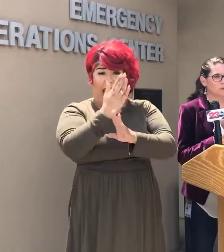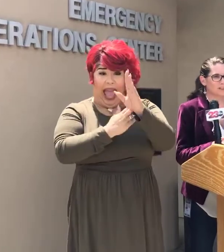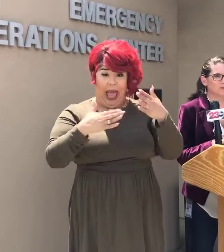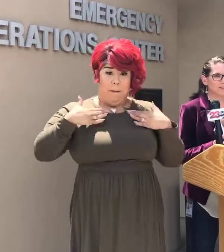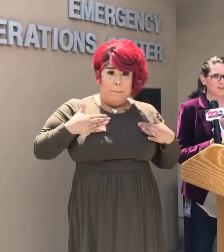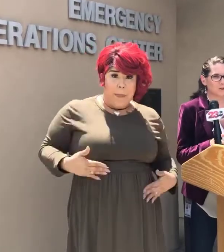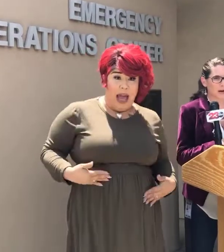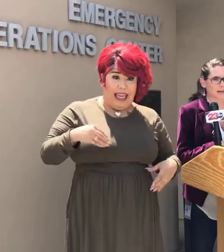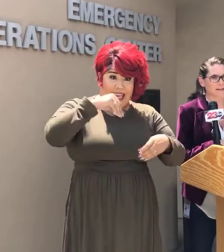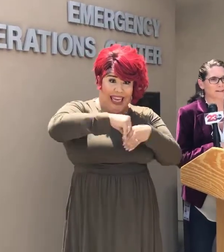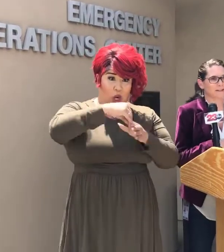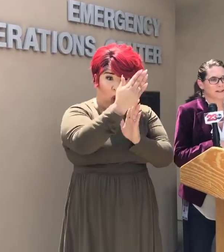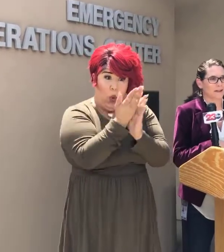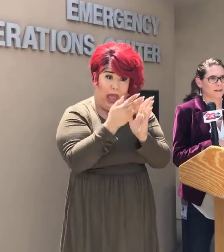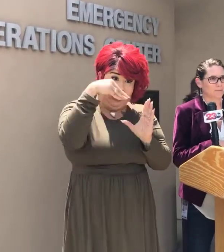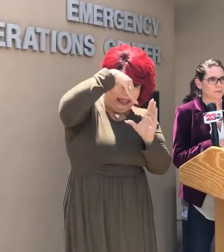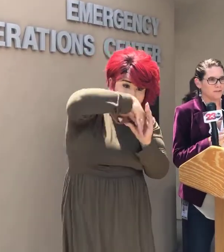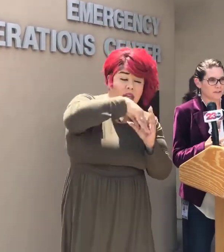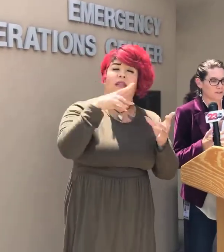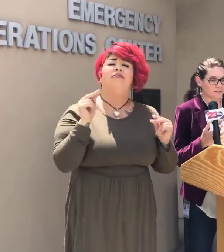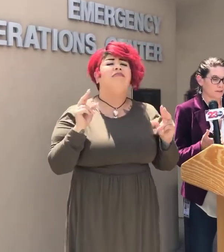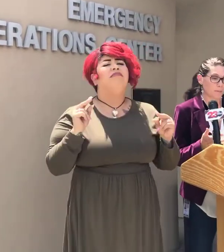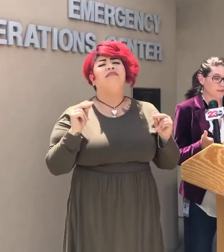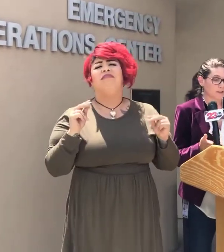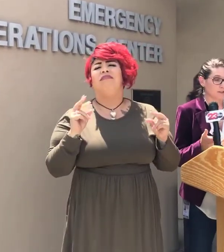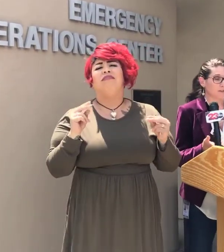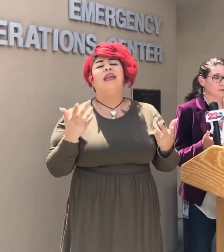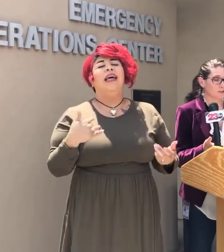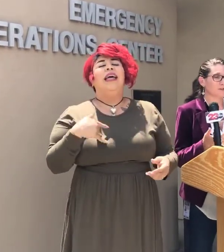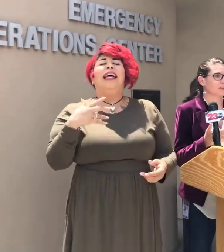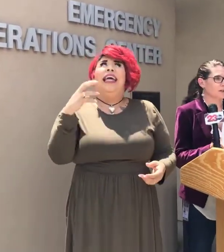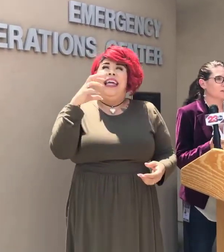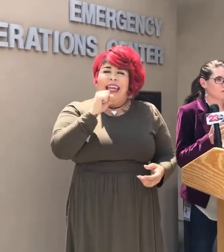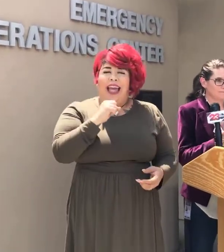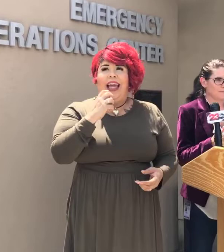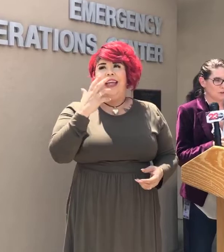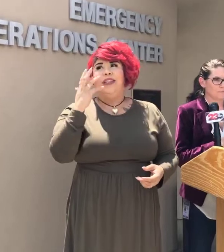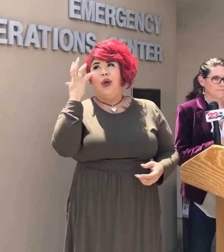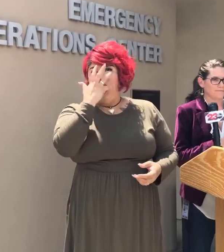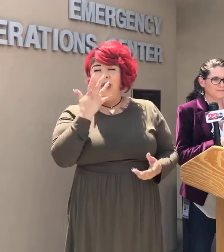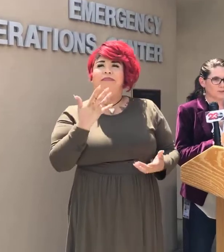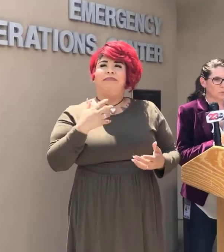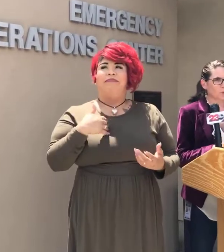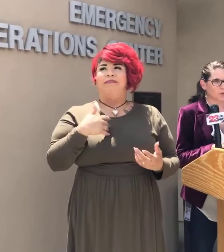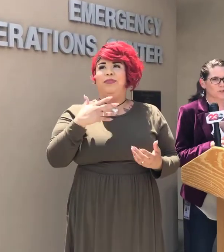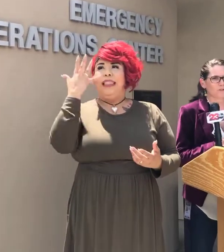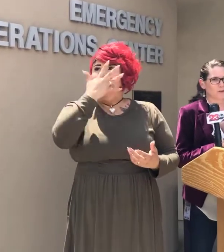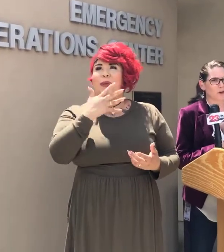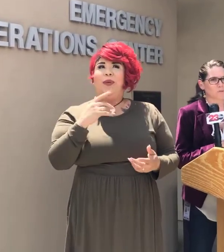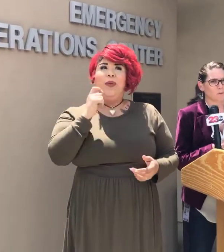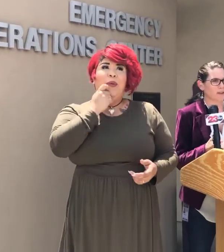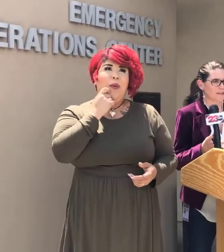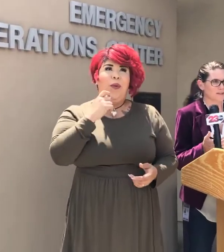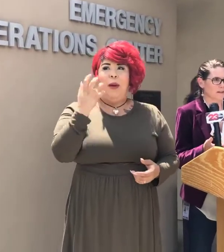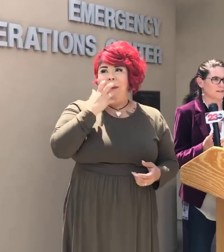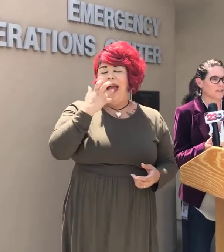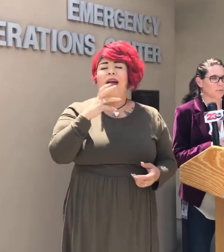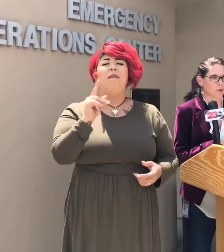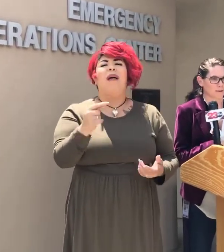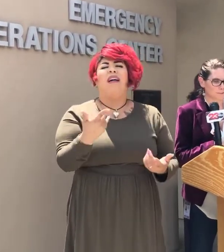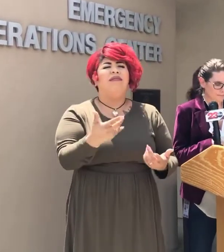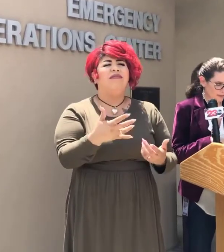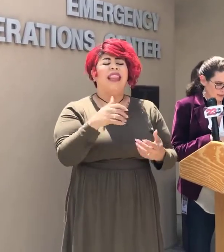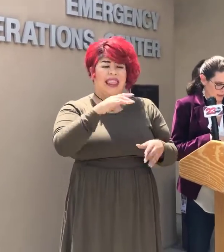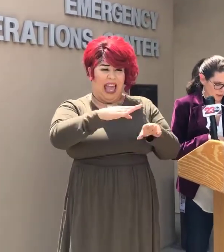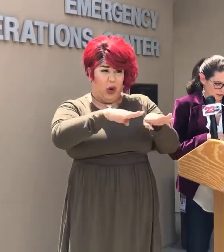not to put yourself in the crack, even as amazing as it looks. Don't don't put yourself in harm's way. That's